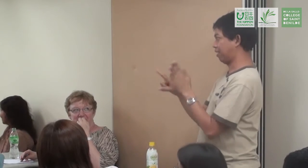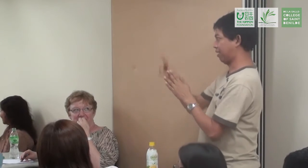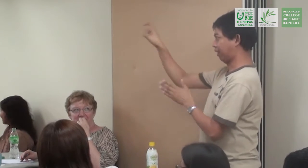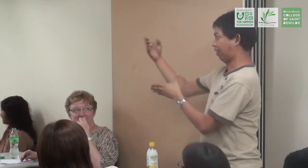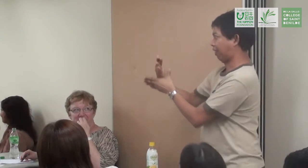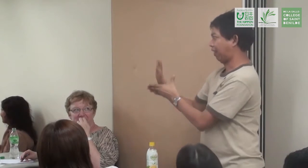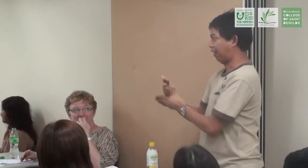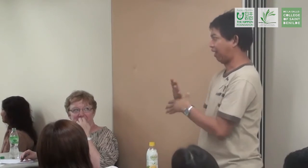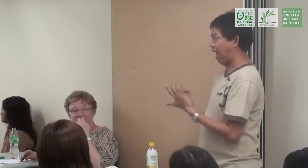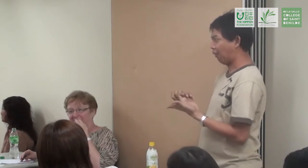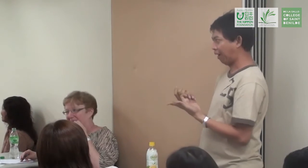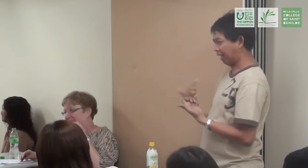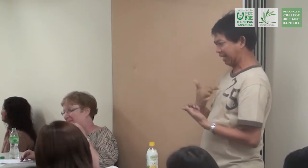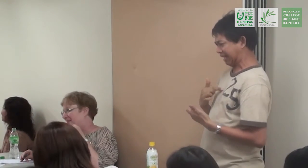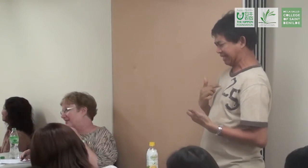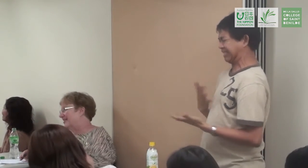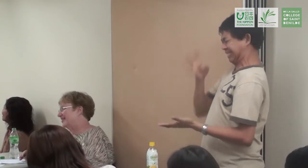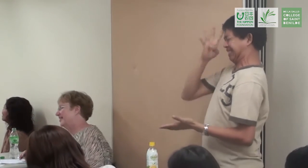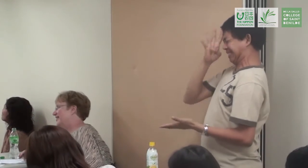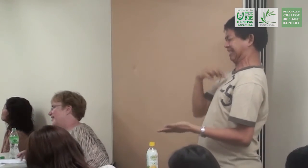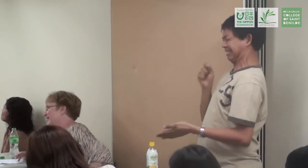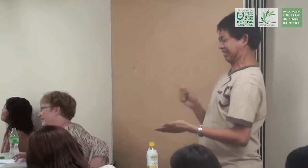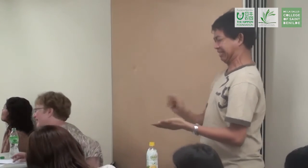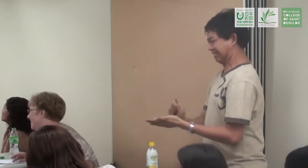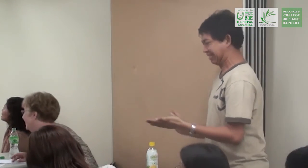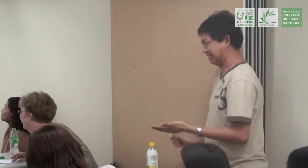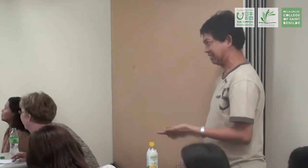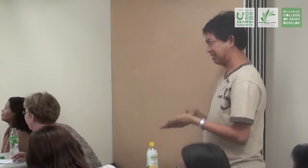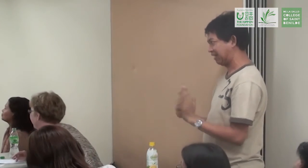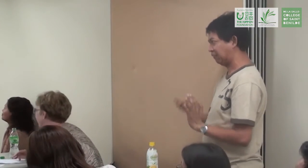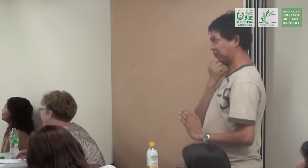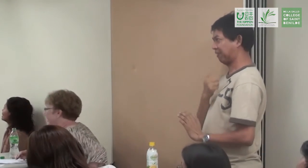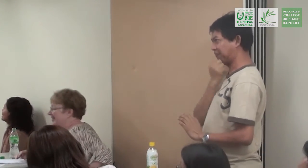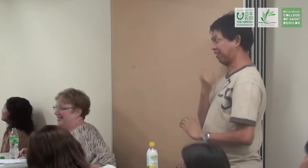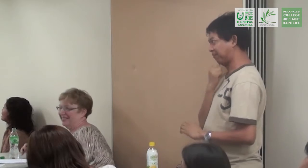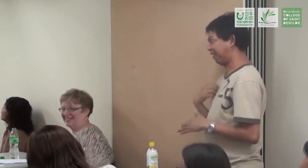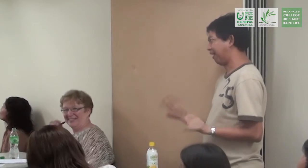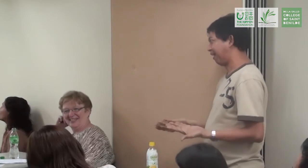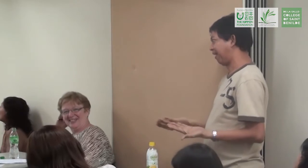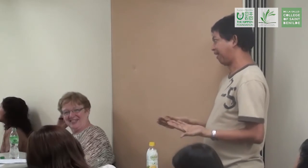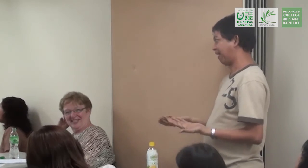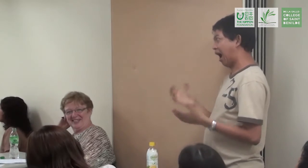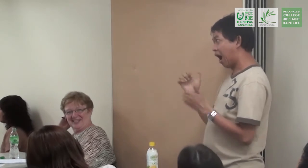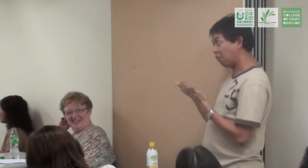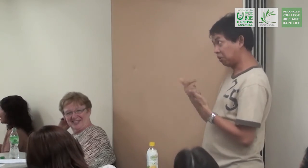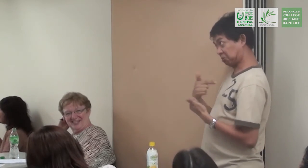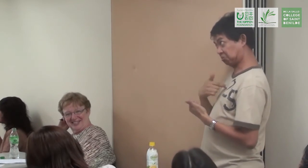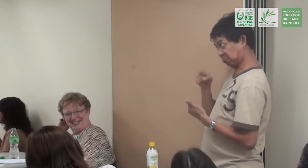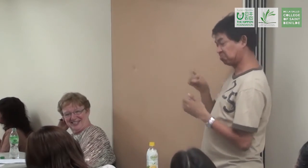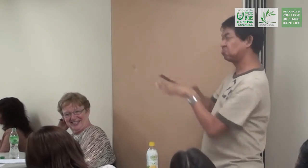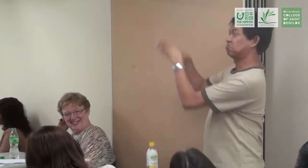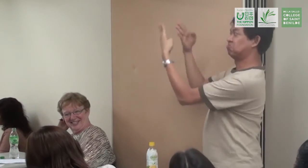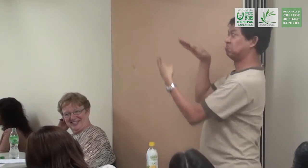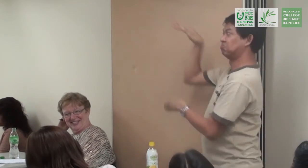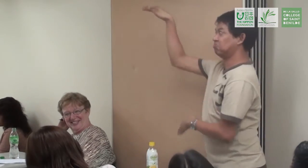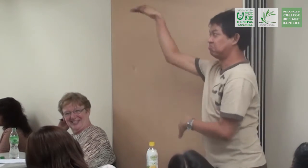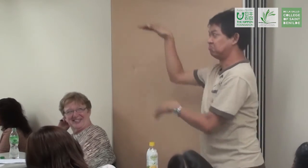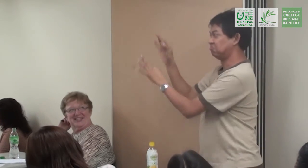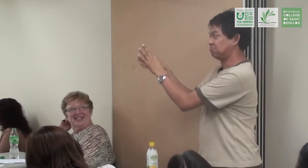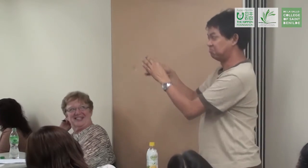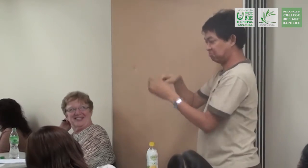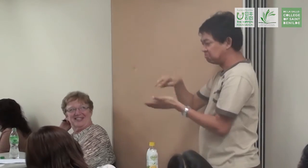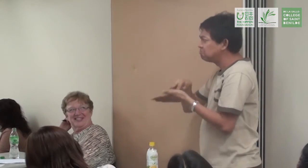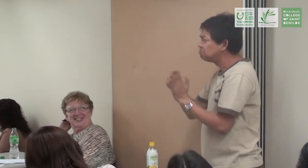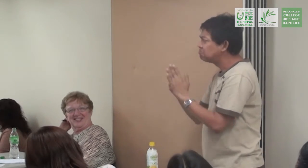and answer the question based on my assumption, or maybe I just assume